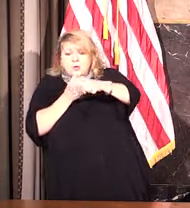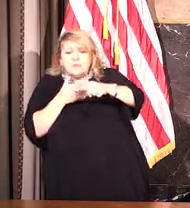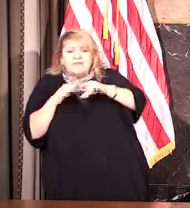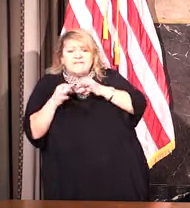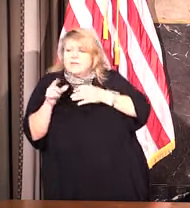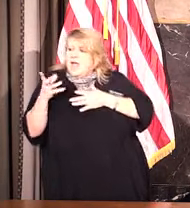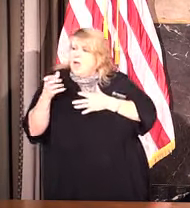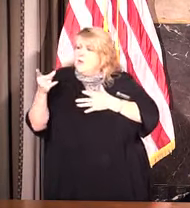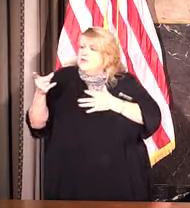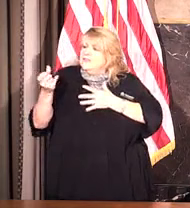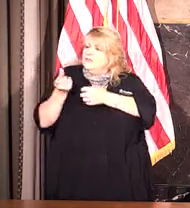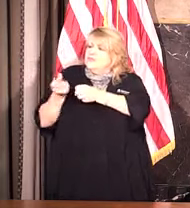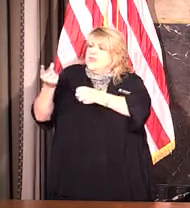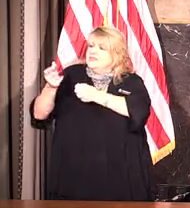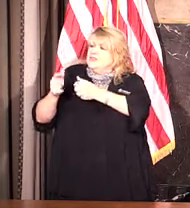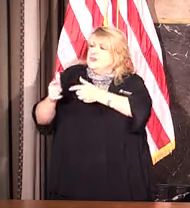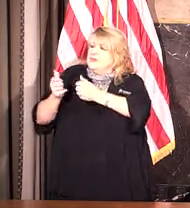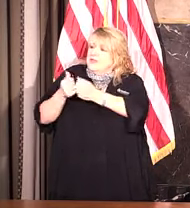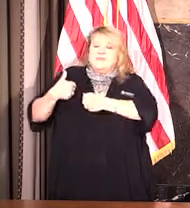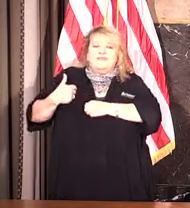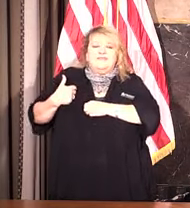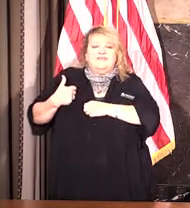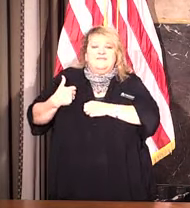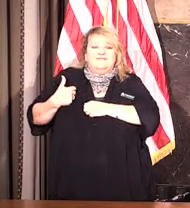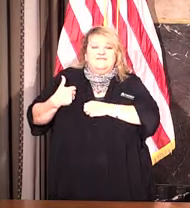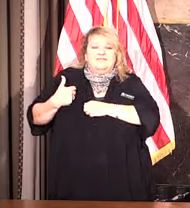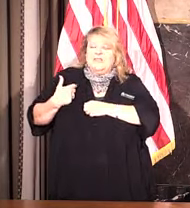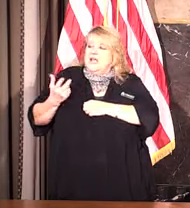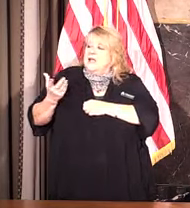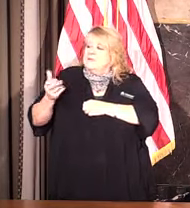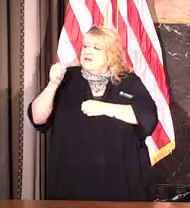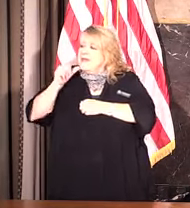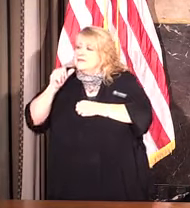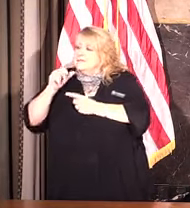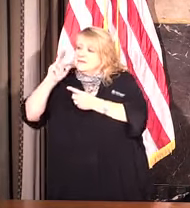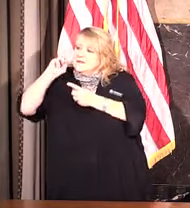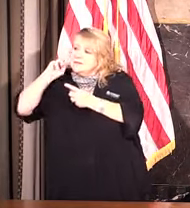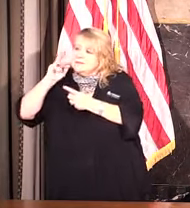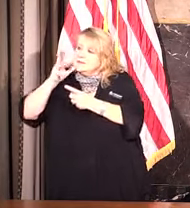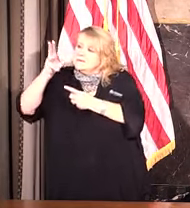Now, I was listening to Dr. Thomas talk about